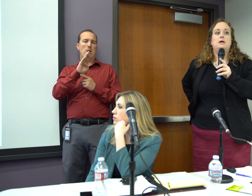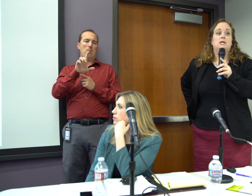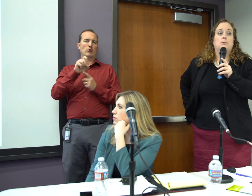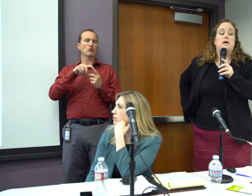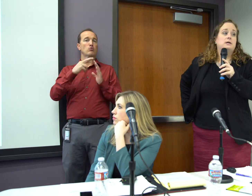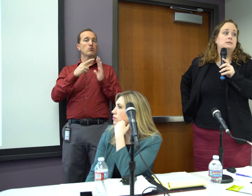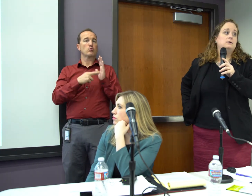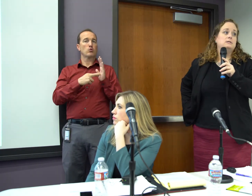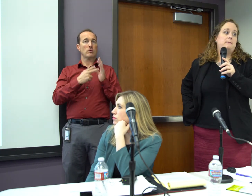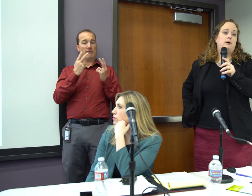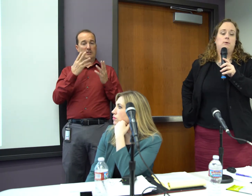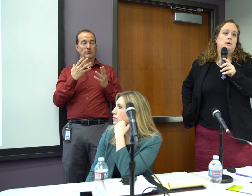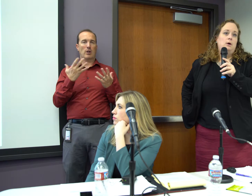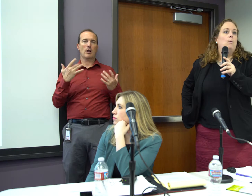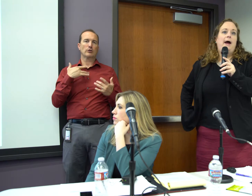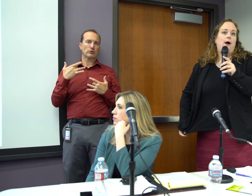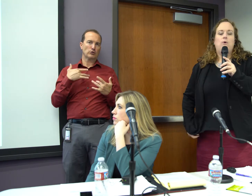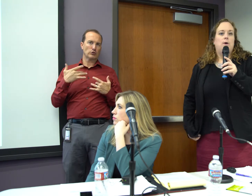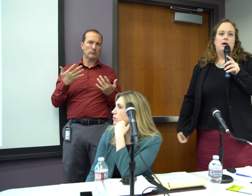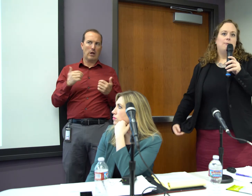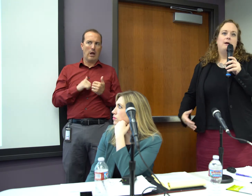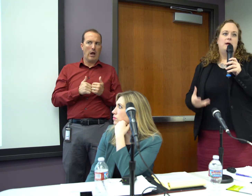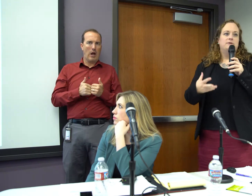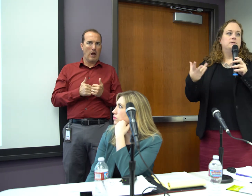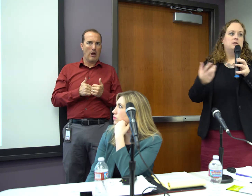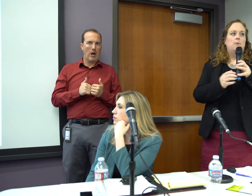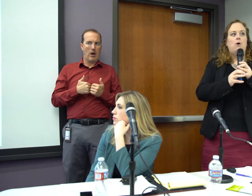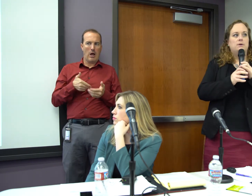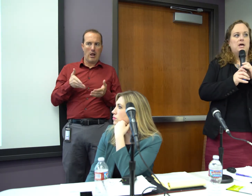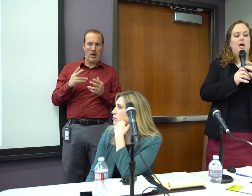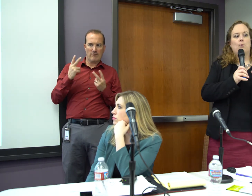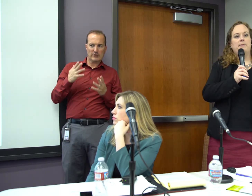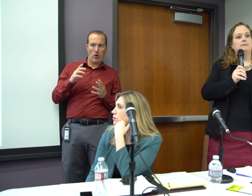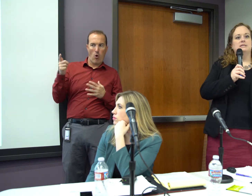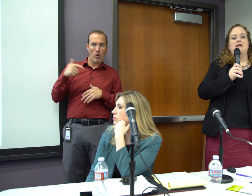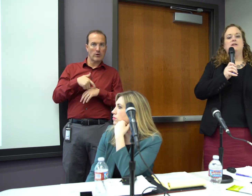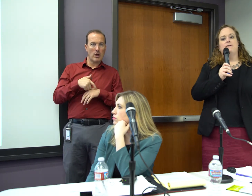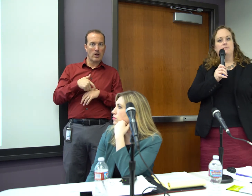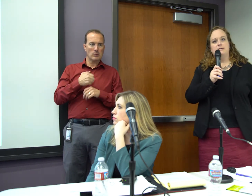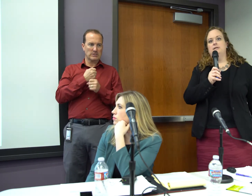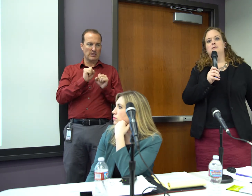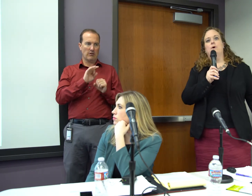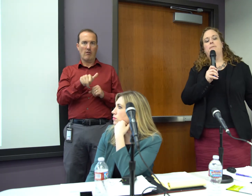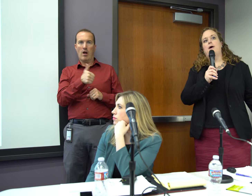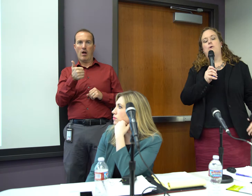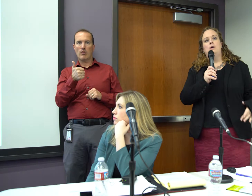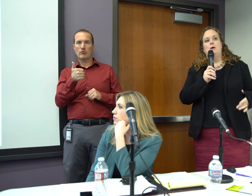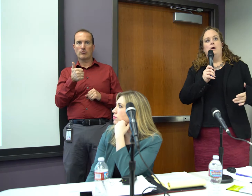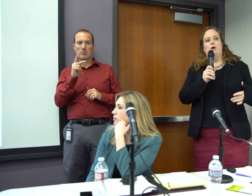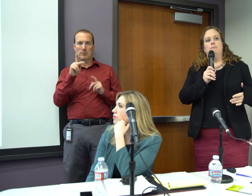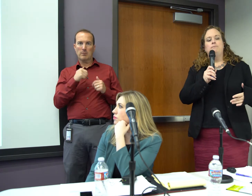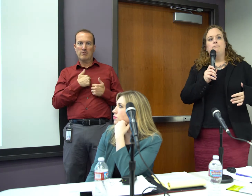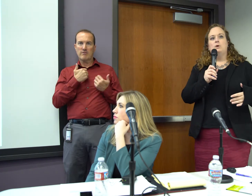visitors. There were a lot of concerns about, well, how do I let visitors come all the time? What about the safety of other residents? What